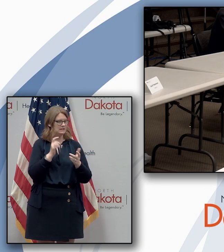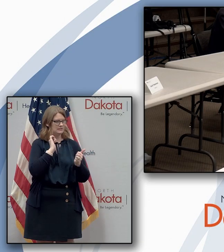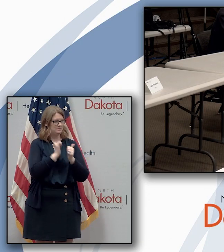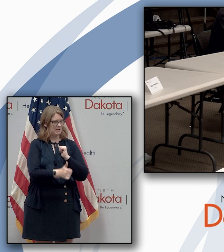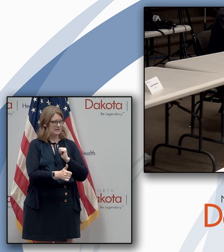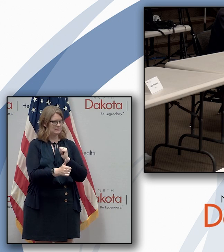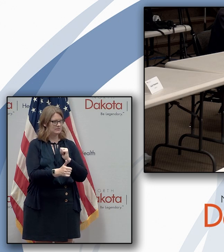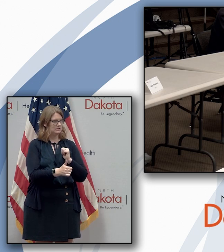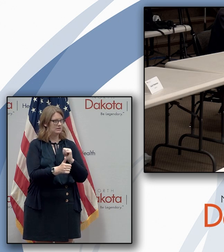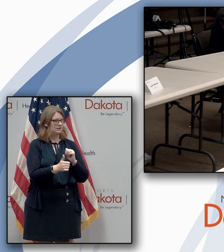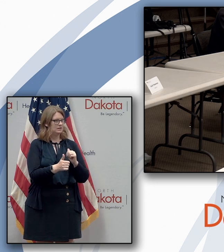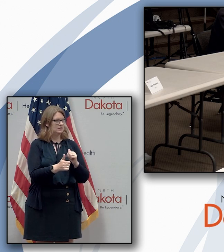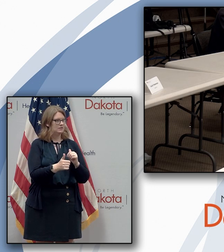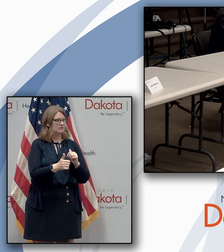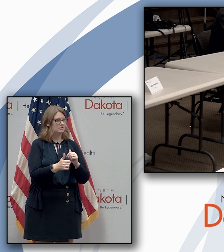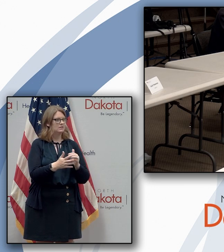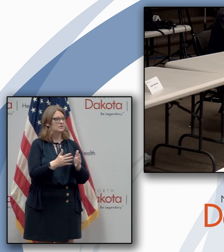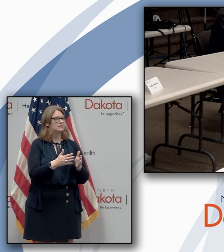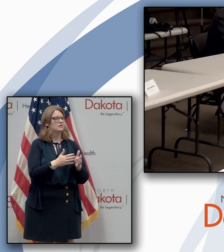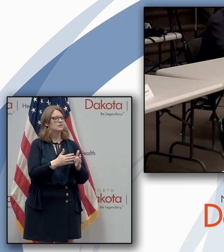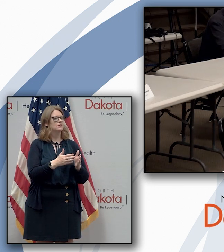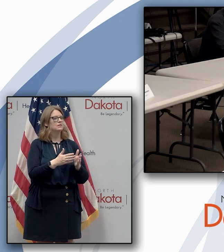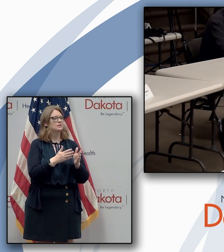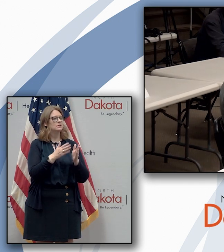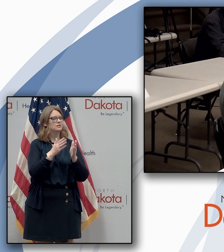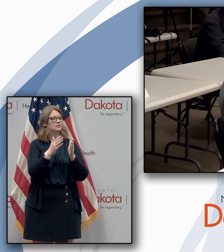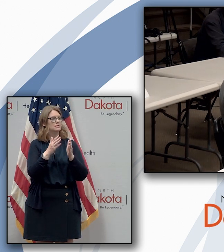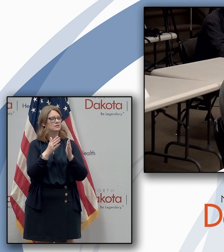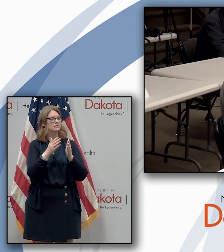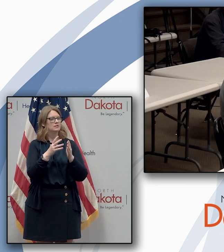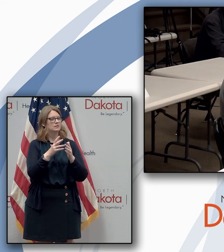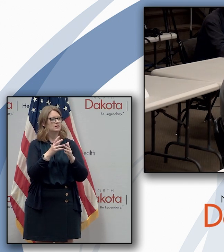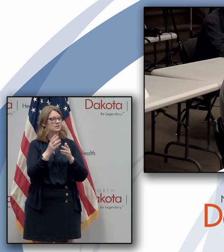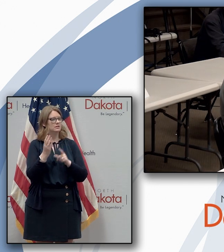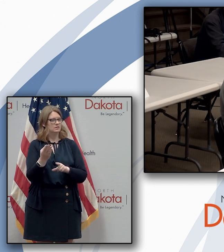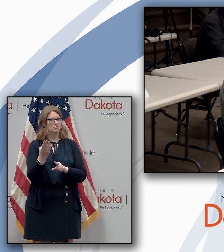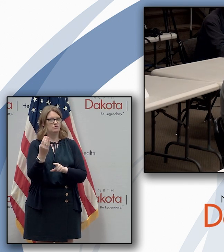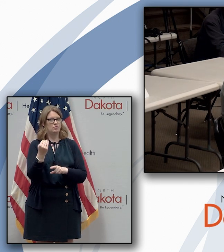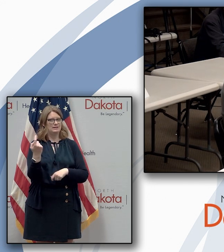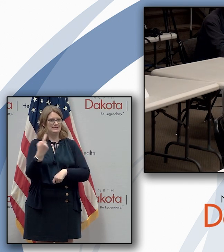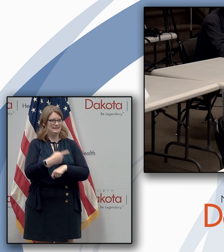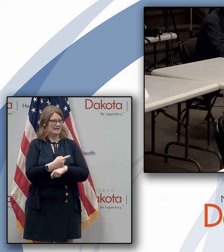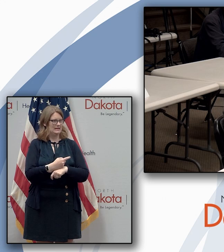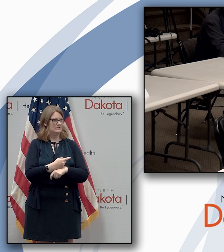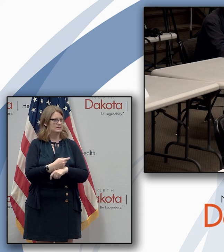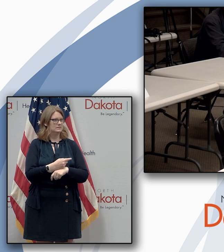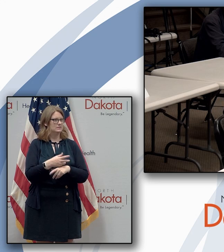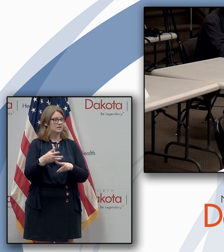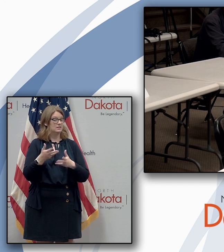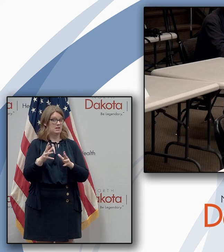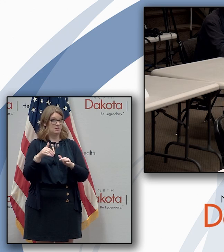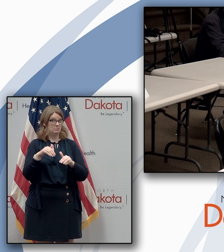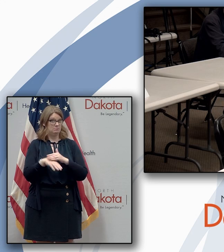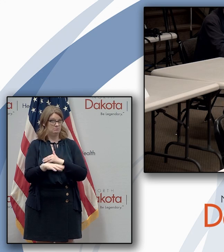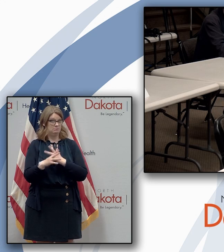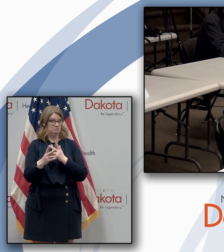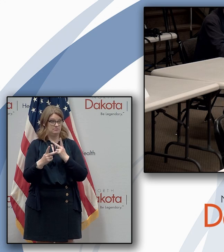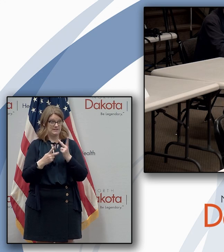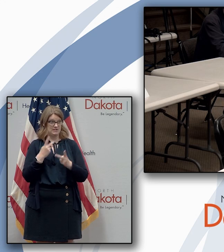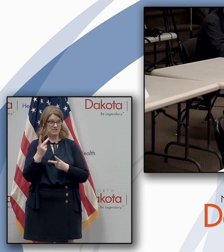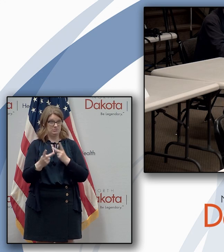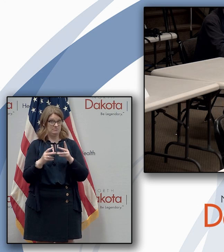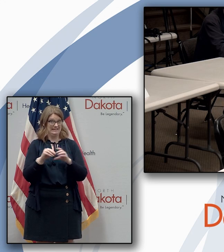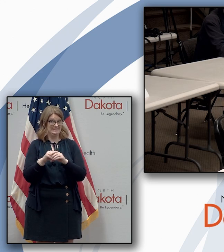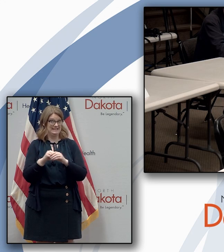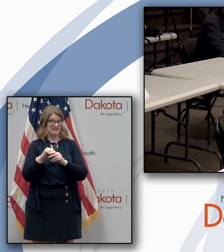that level now, and then the next phase would be this 14 days and then maybe allowing indoor visitation after that,